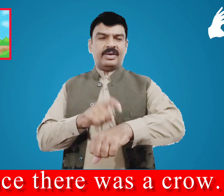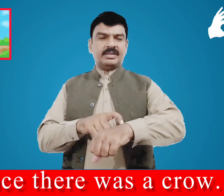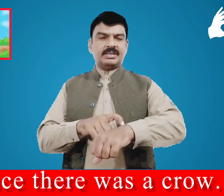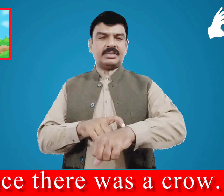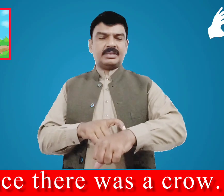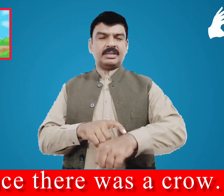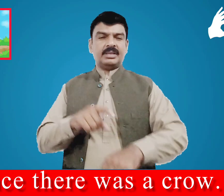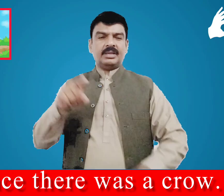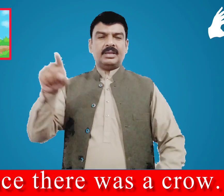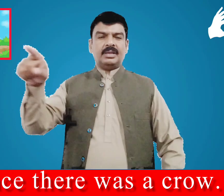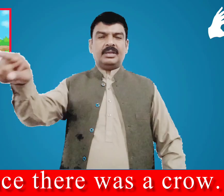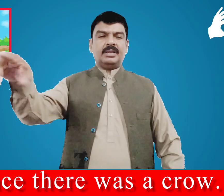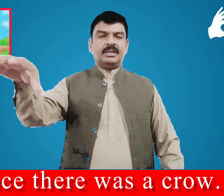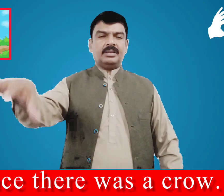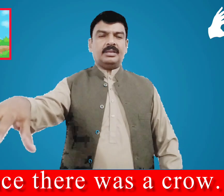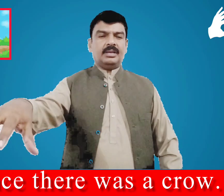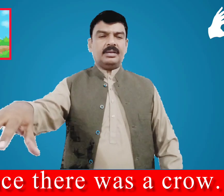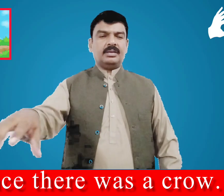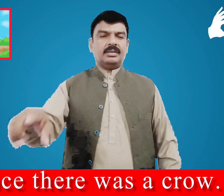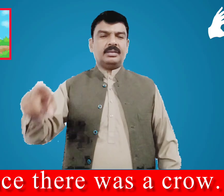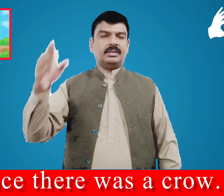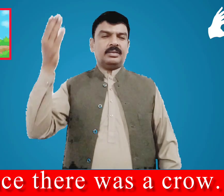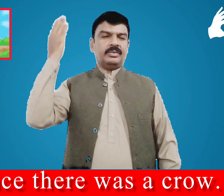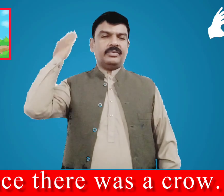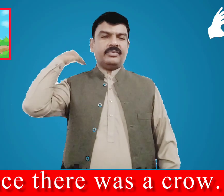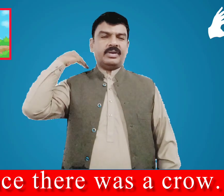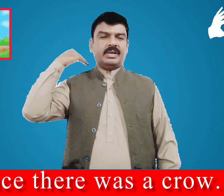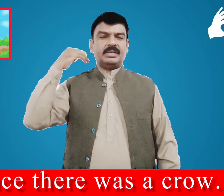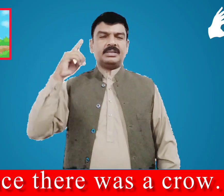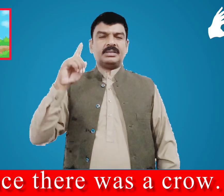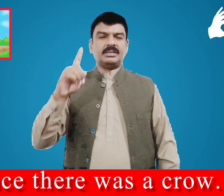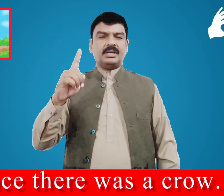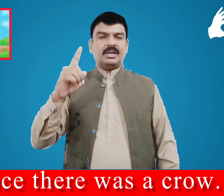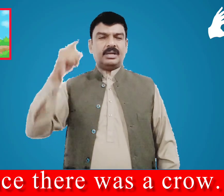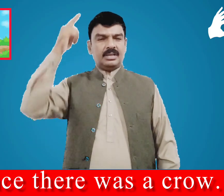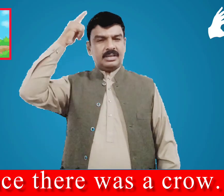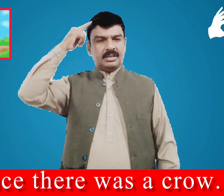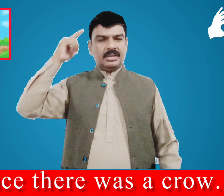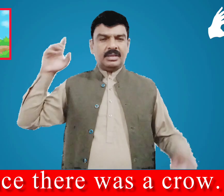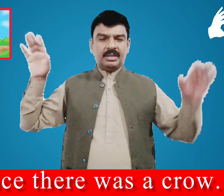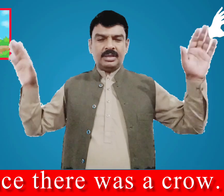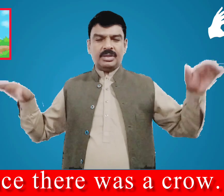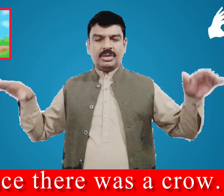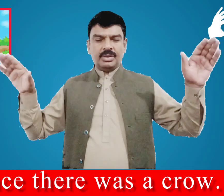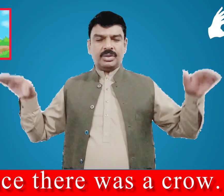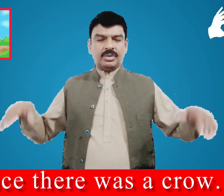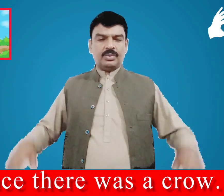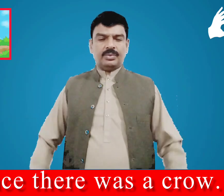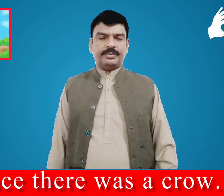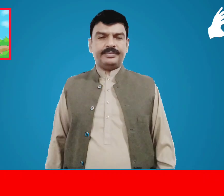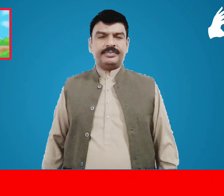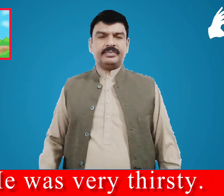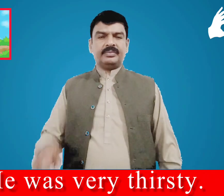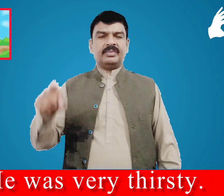Once there was a crow.